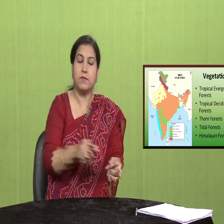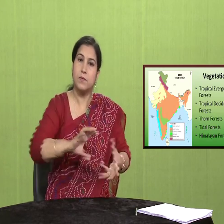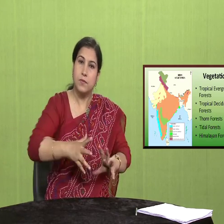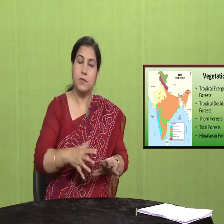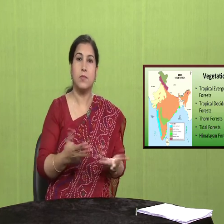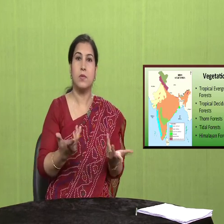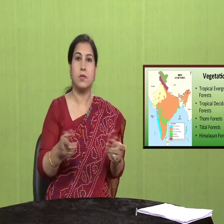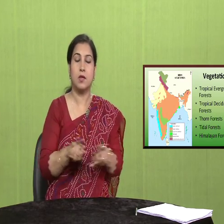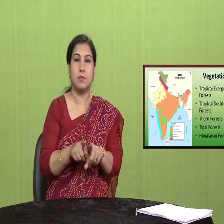nuts,